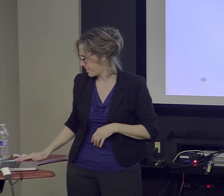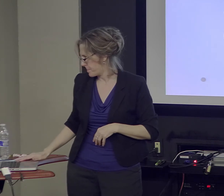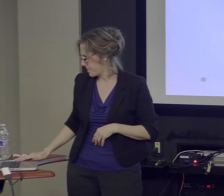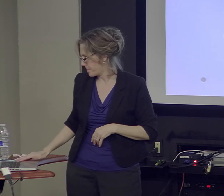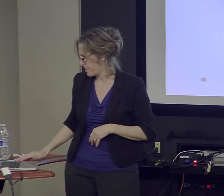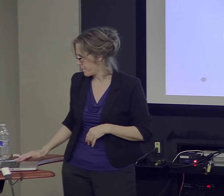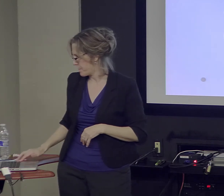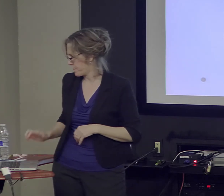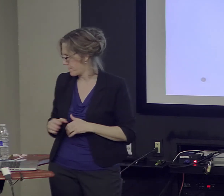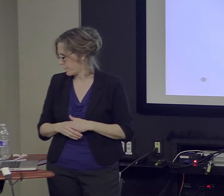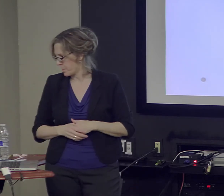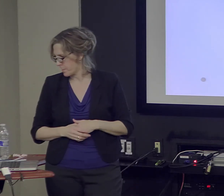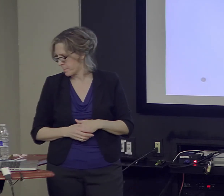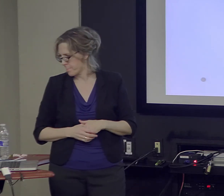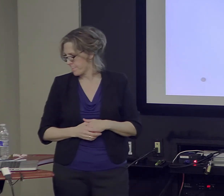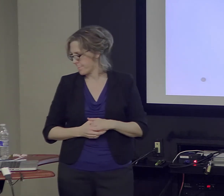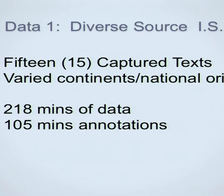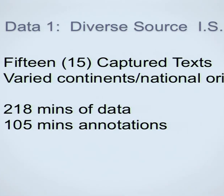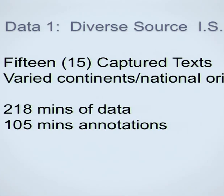participants to see how much they in fact comprehended.